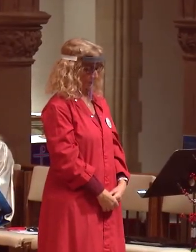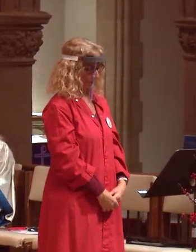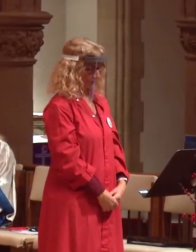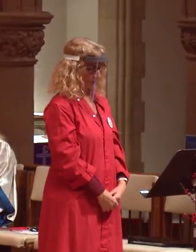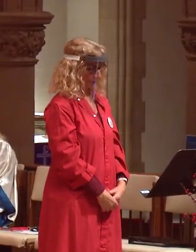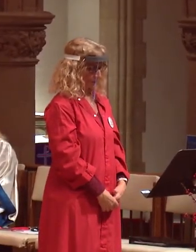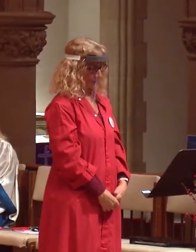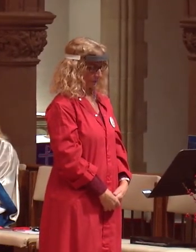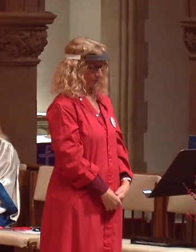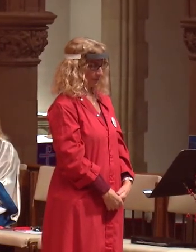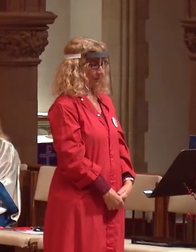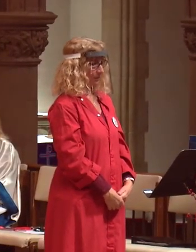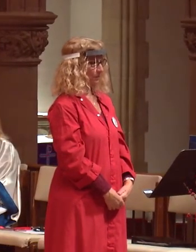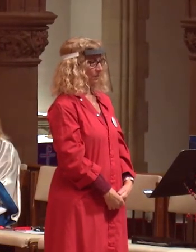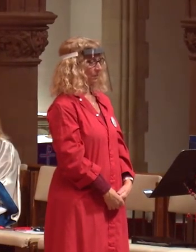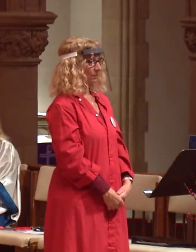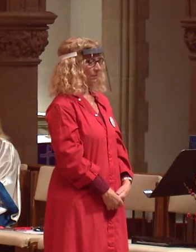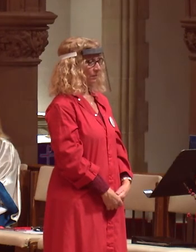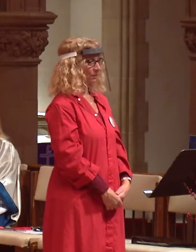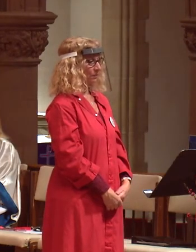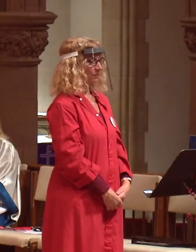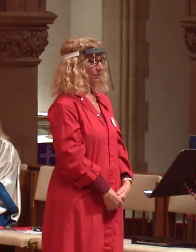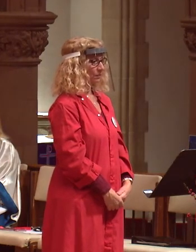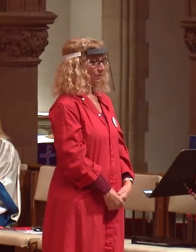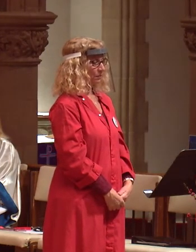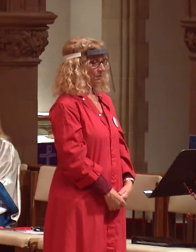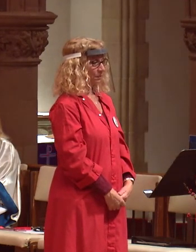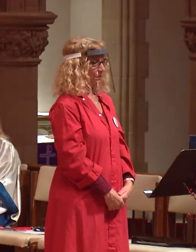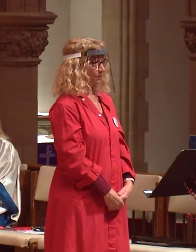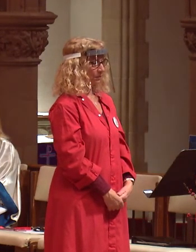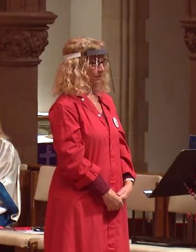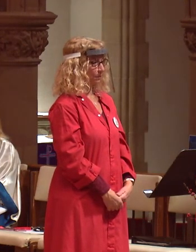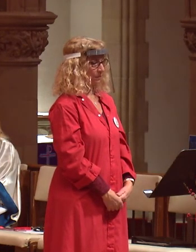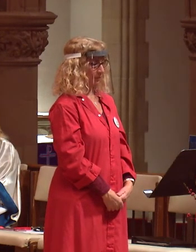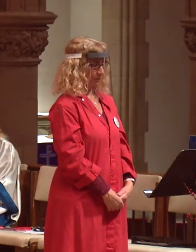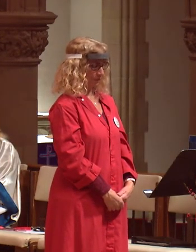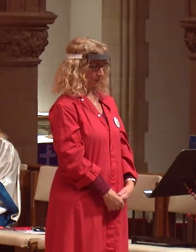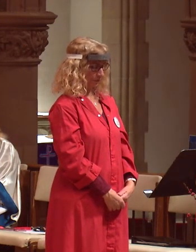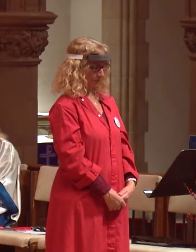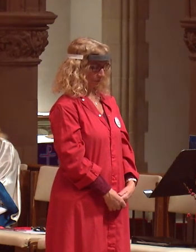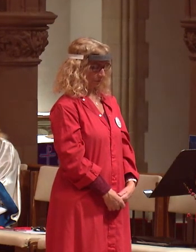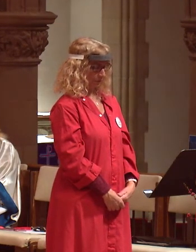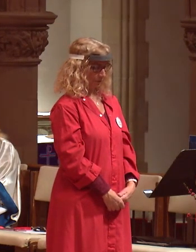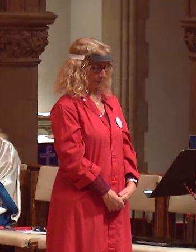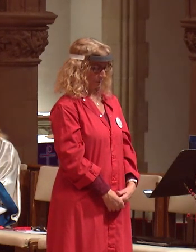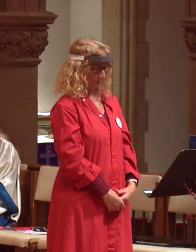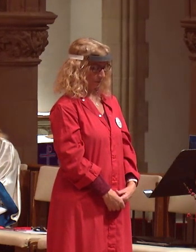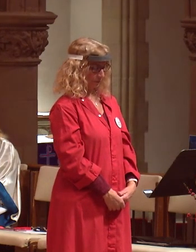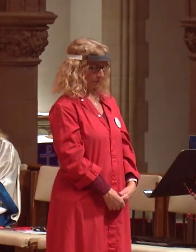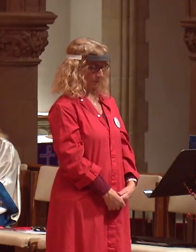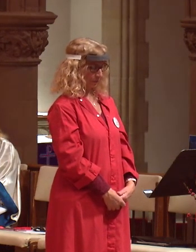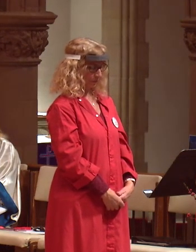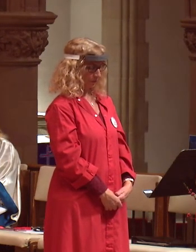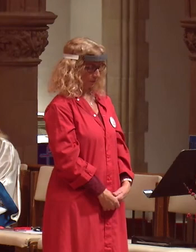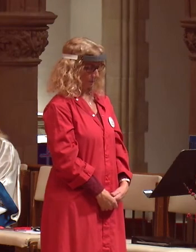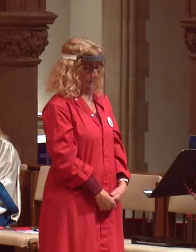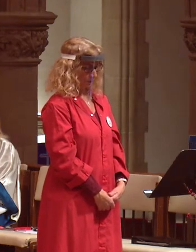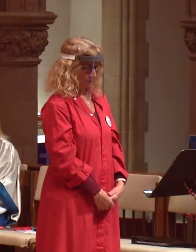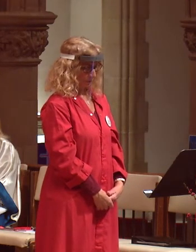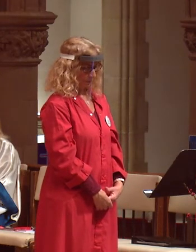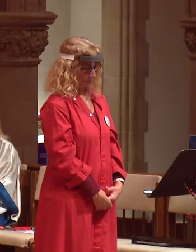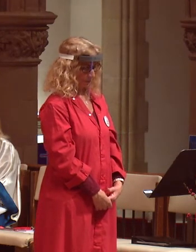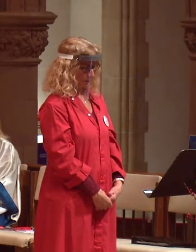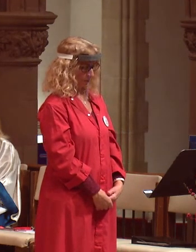navideña ilustran para nosotros, no podemos tomar la imagen completa de lo que Lucas nos está dando en su relato hasta